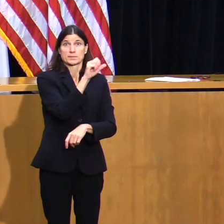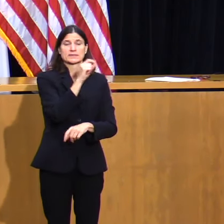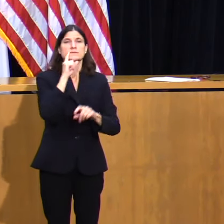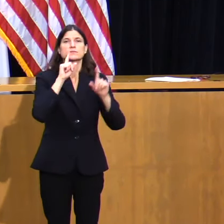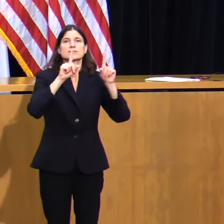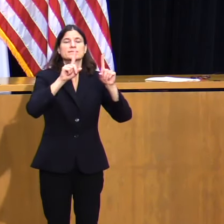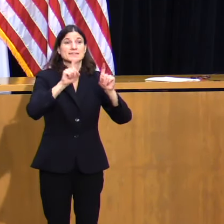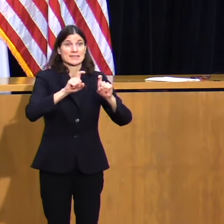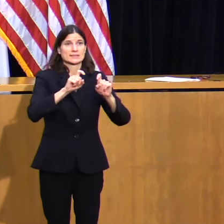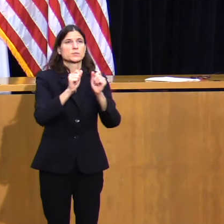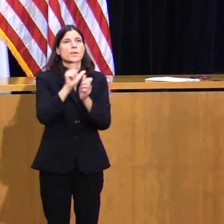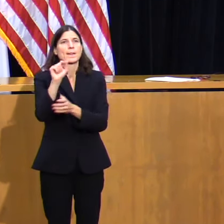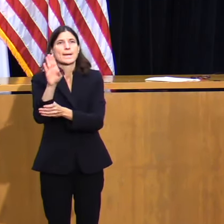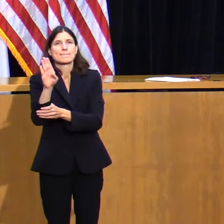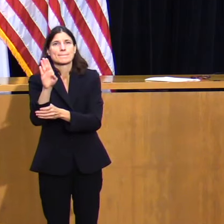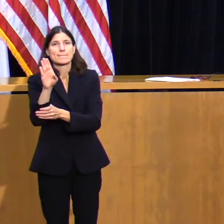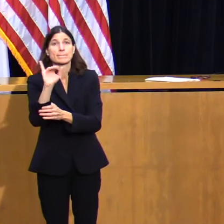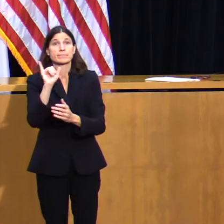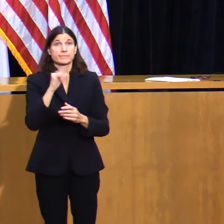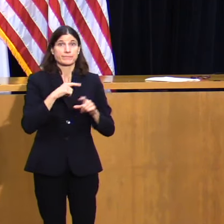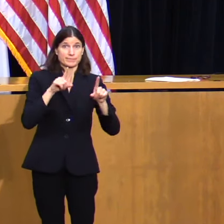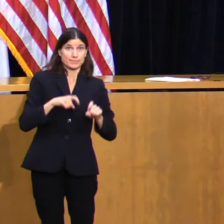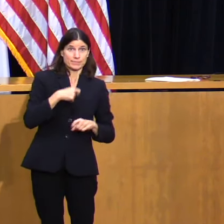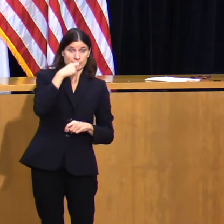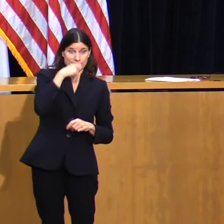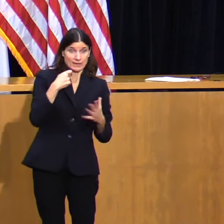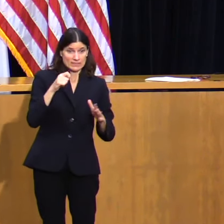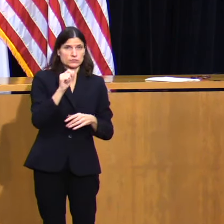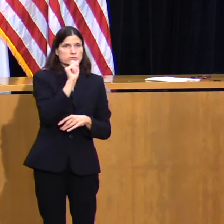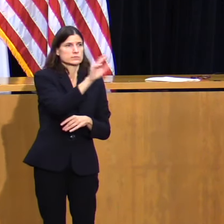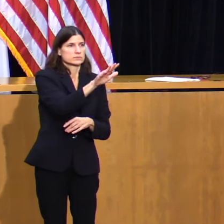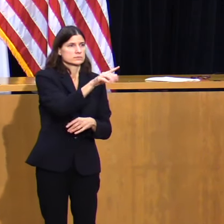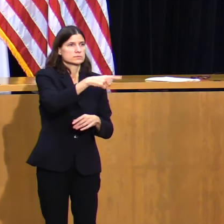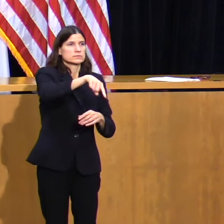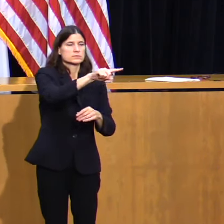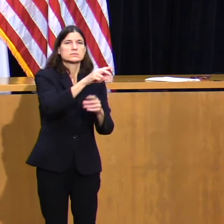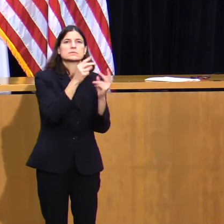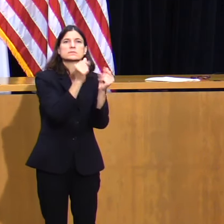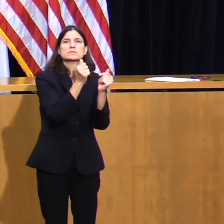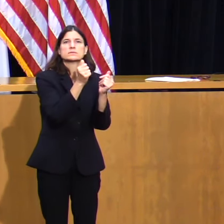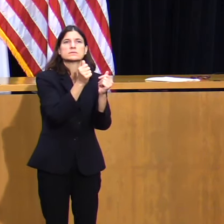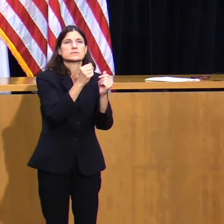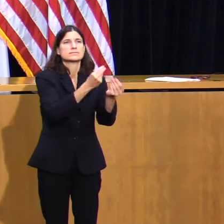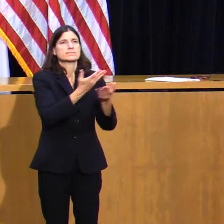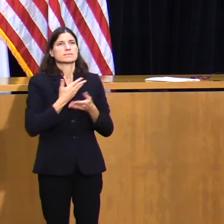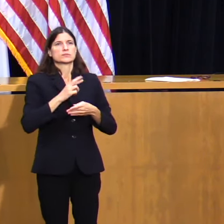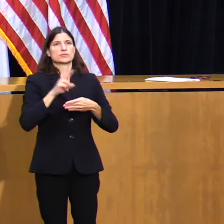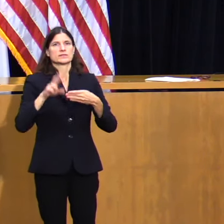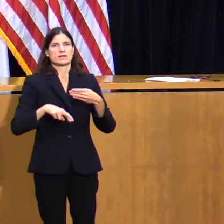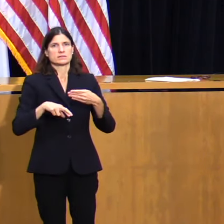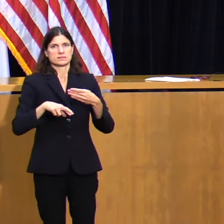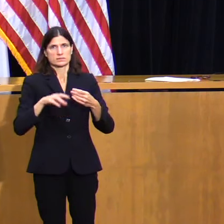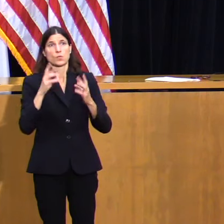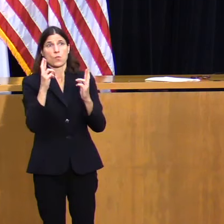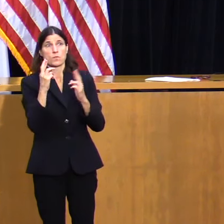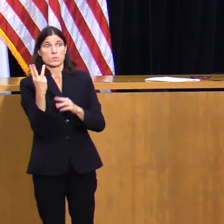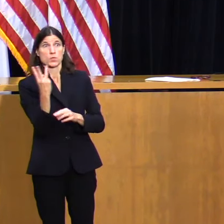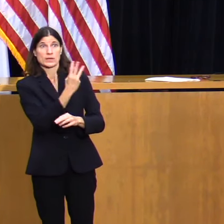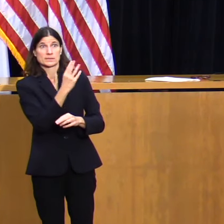open procurement to increase lab capacity was to increase lab capacity in state and to further drive